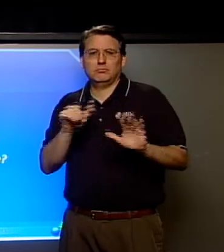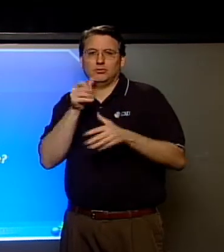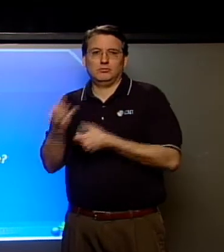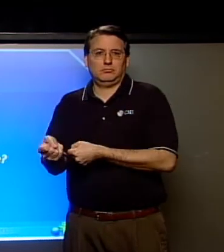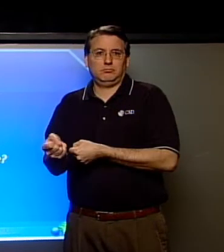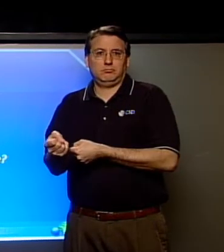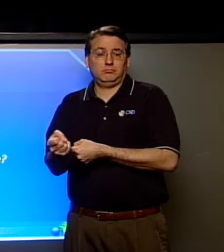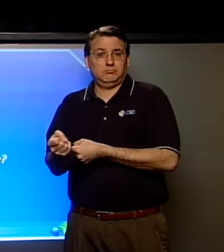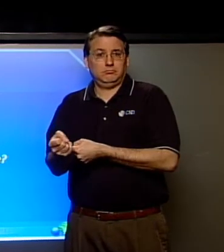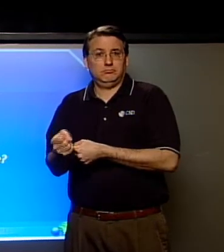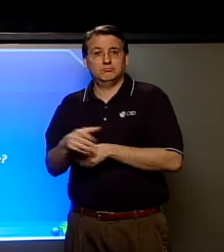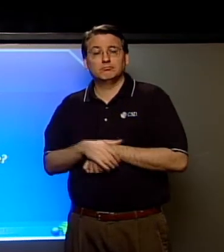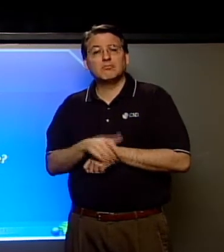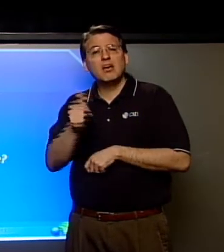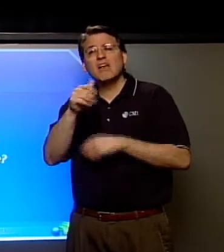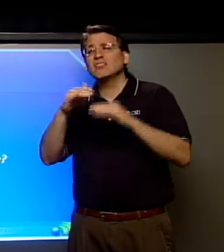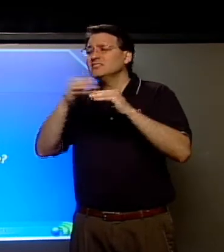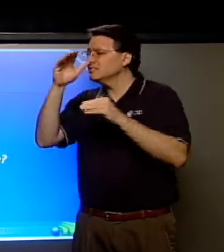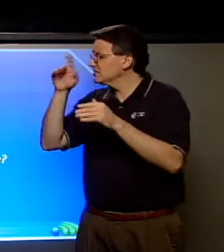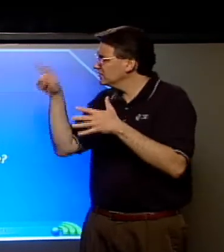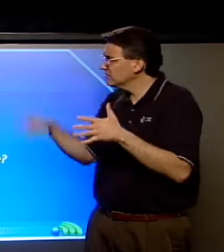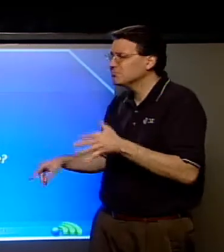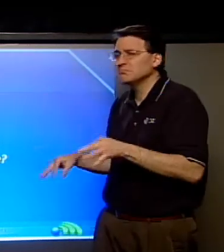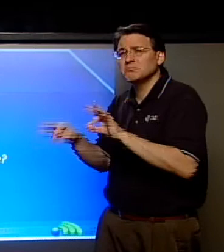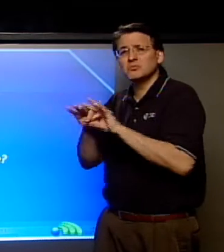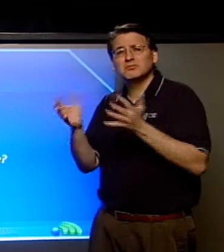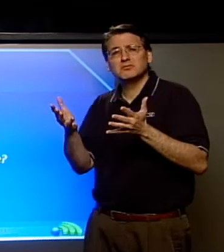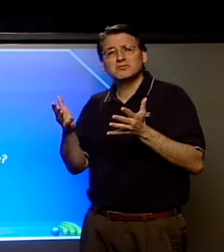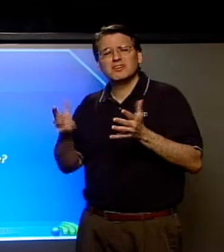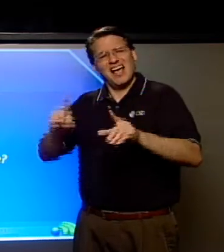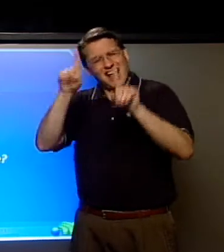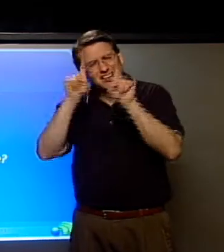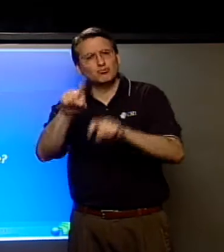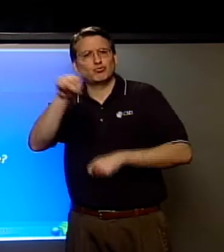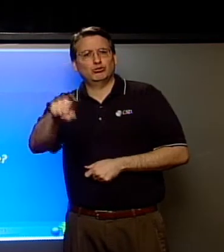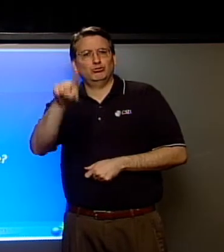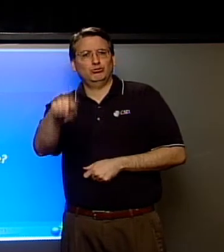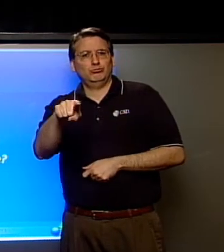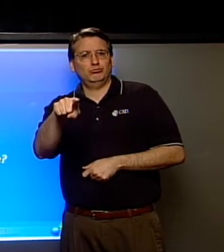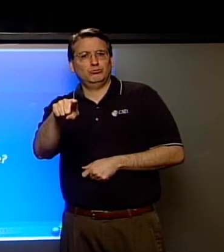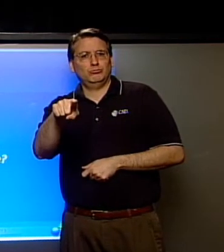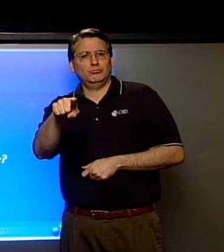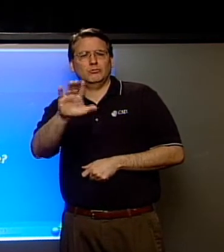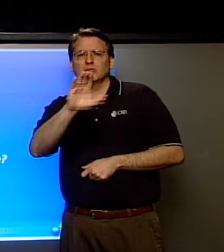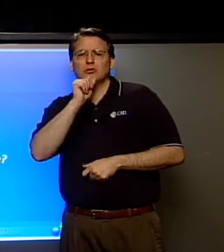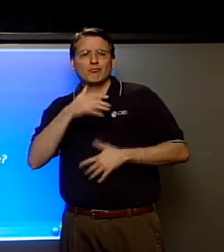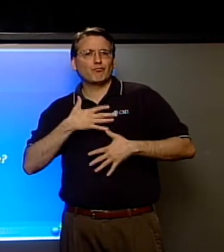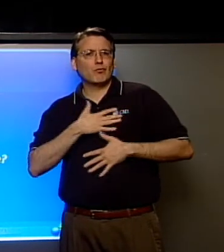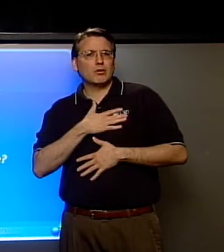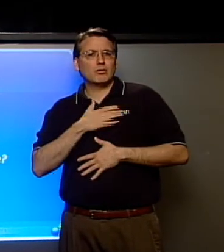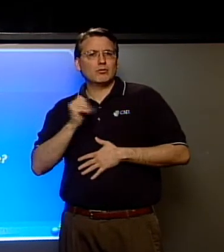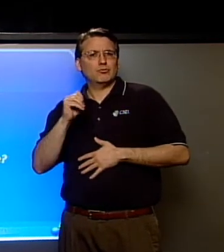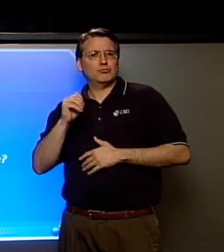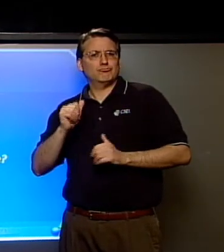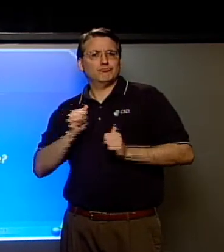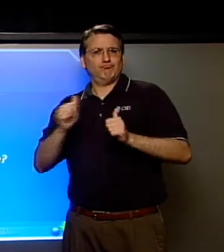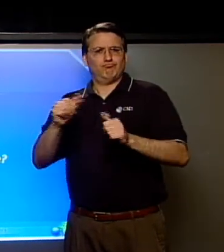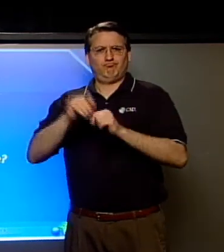family member or friend saying, "Hey, I need some money, wire it to me," you should be wary of things like that. Another thing is ask questions. Do not